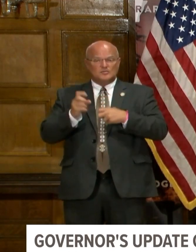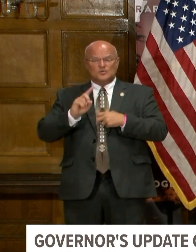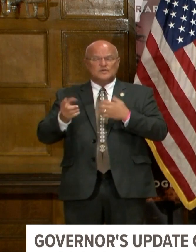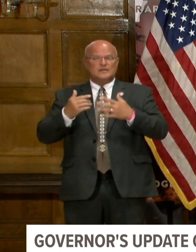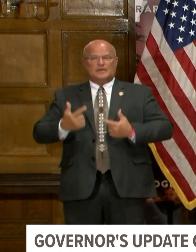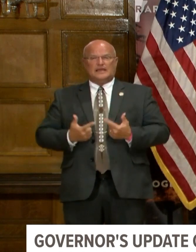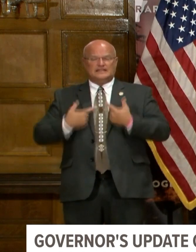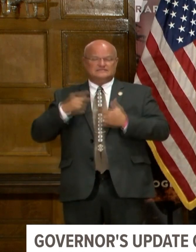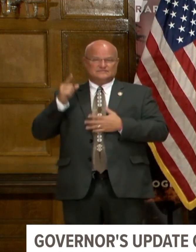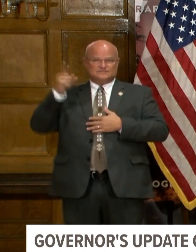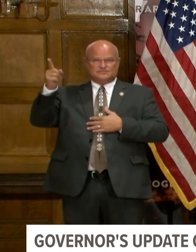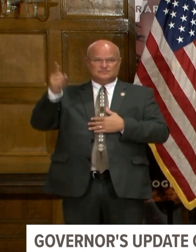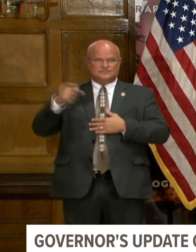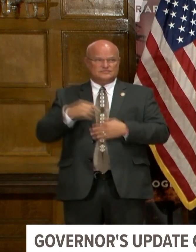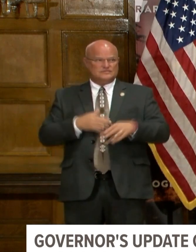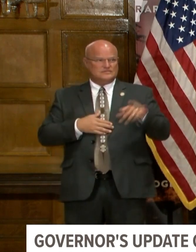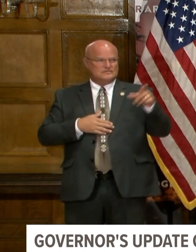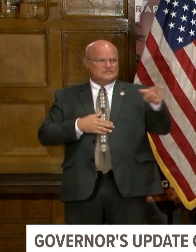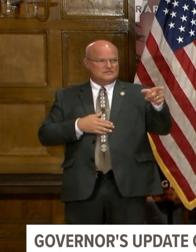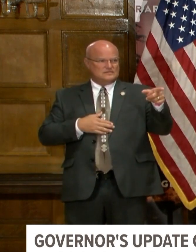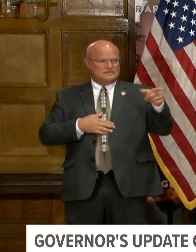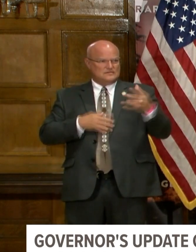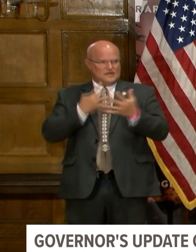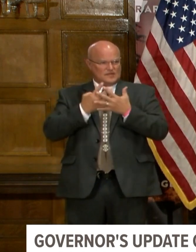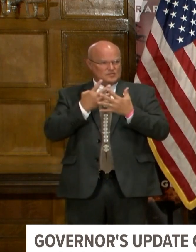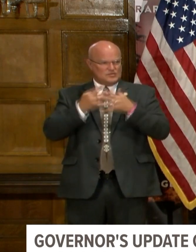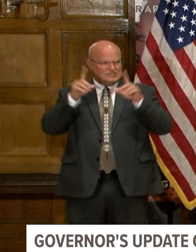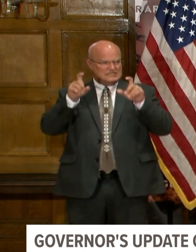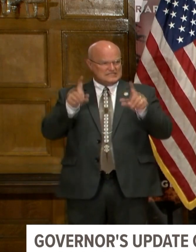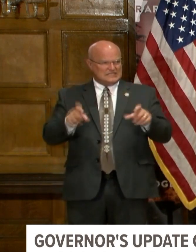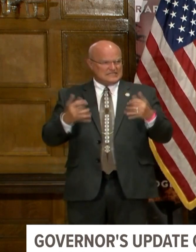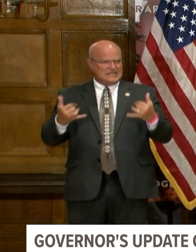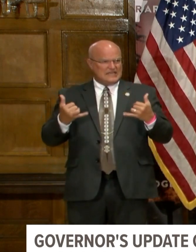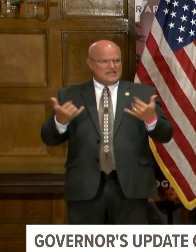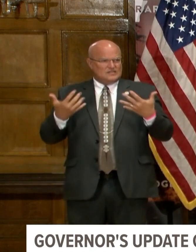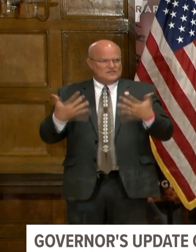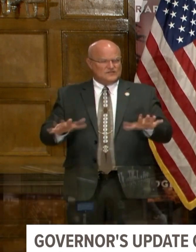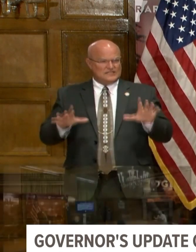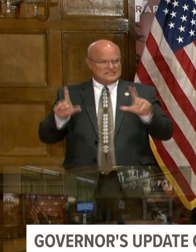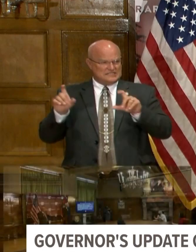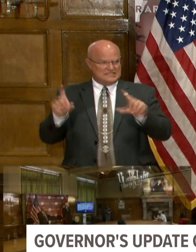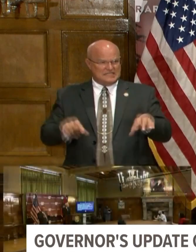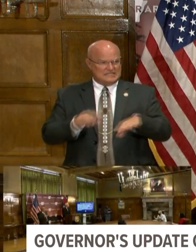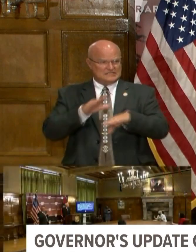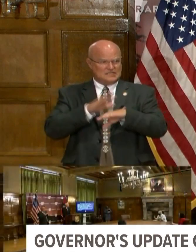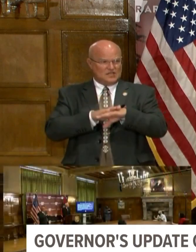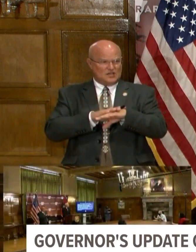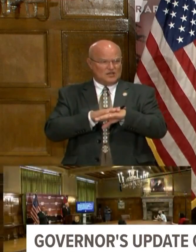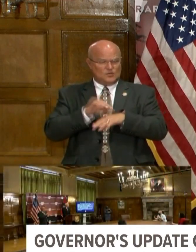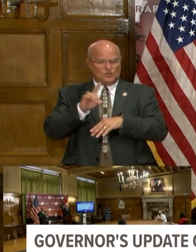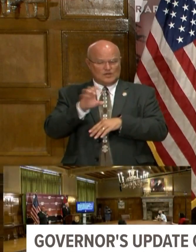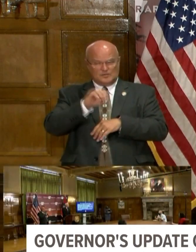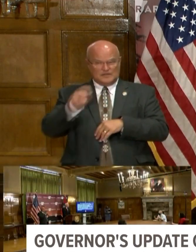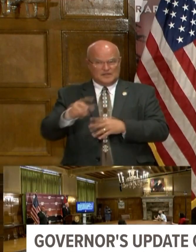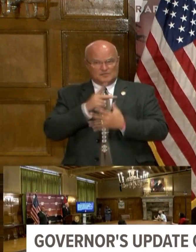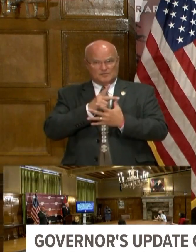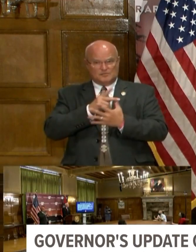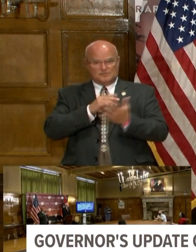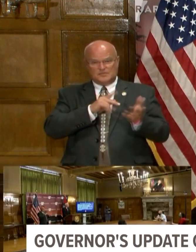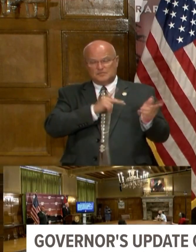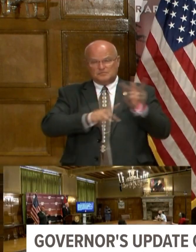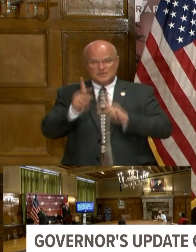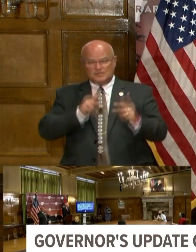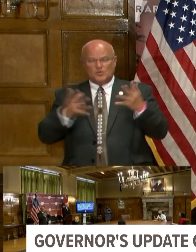where they might live. Yes. On the prison testing subject, now that you've done the testing on 100% of the population, what's the plan